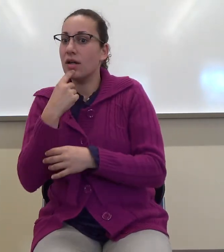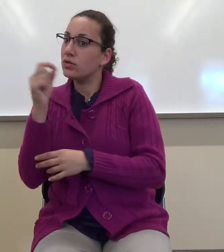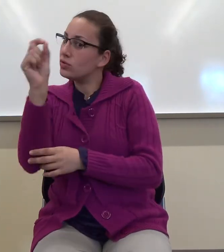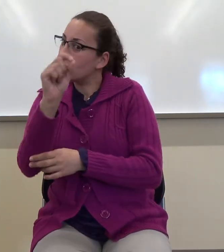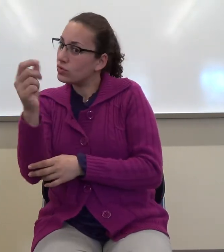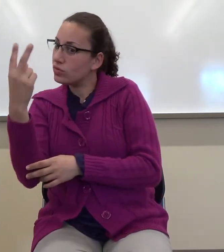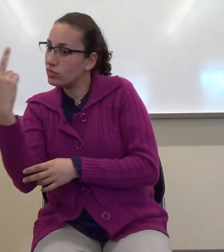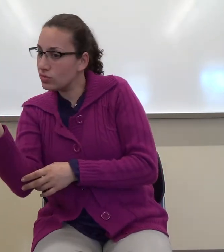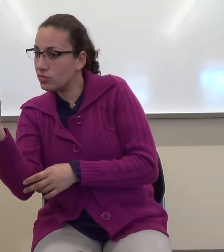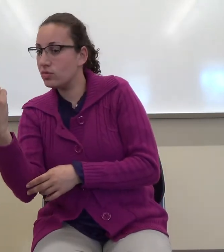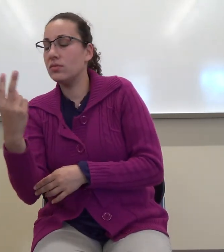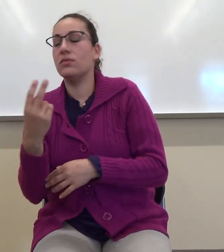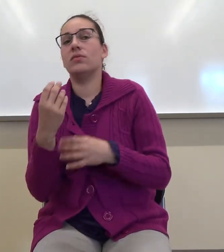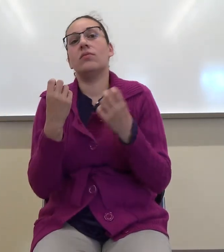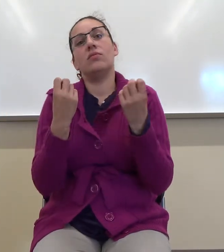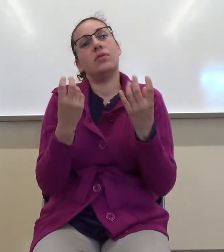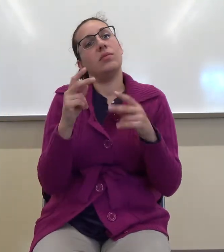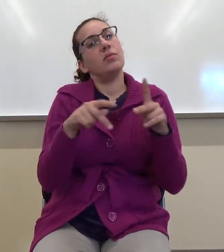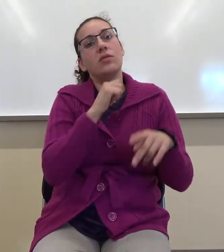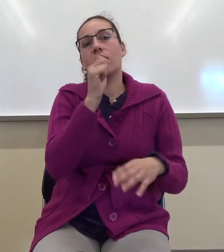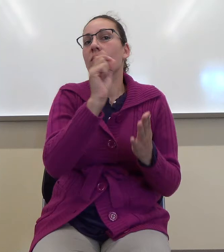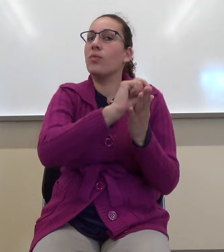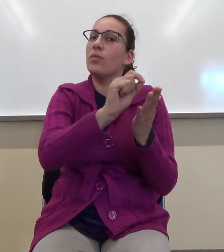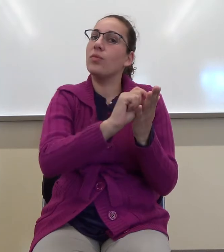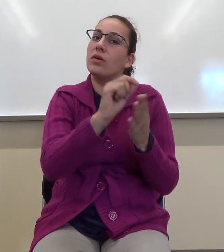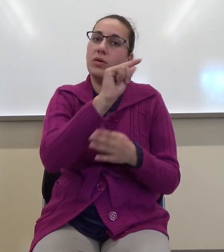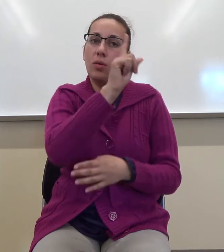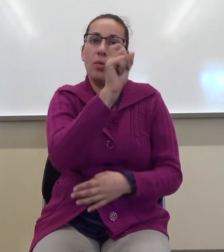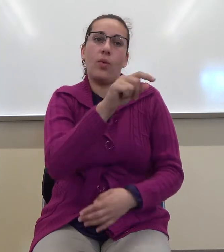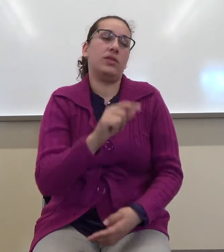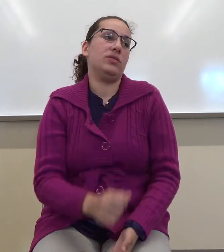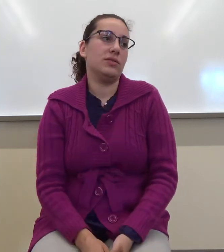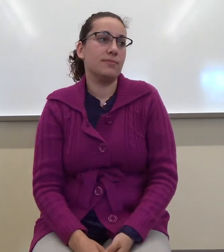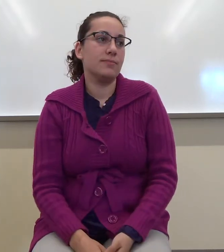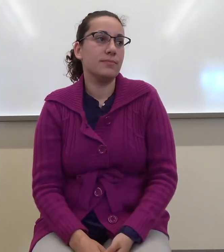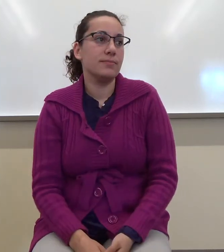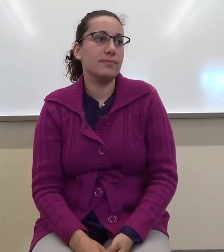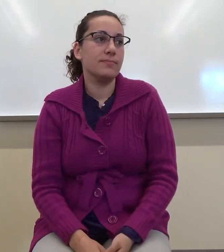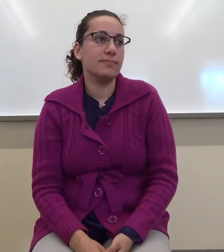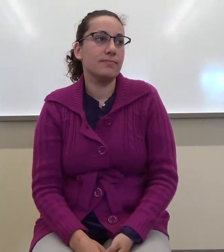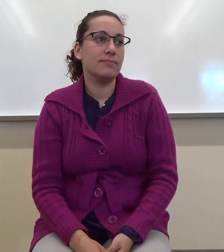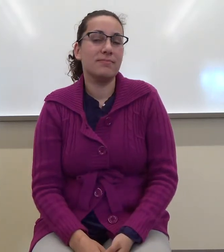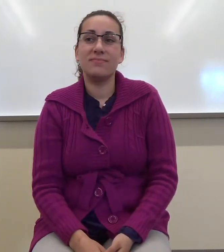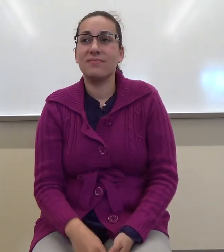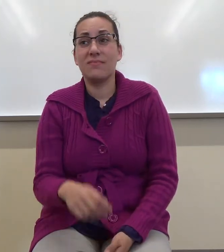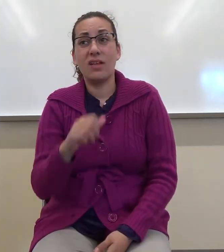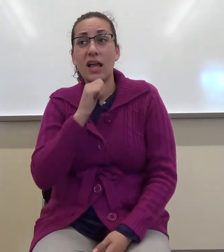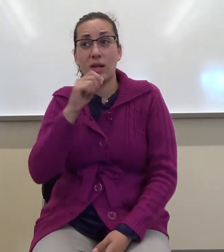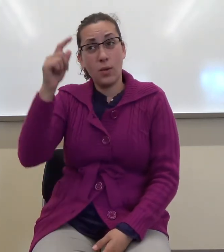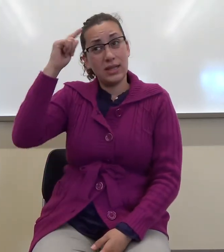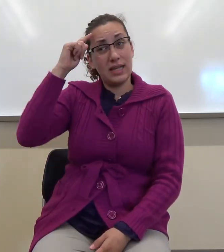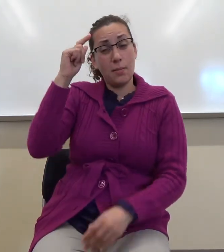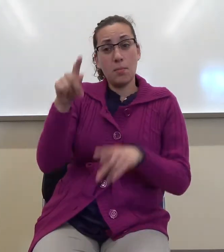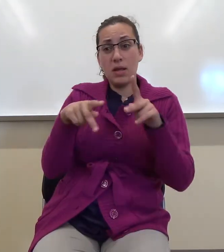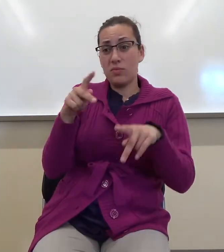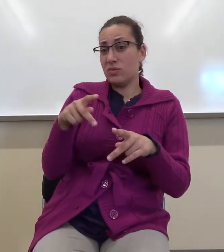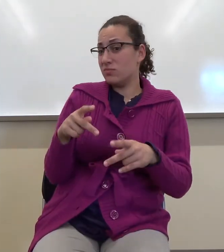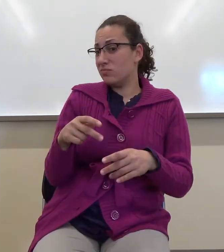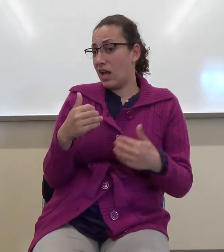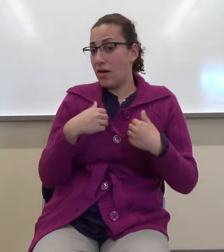the question, so you got marked off for that. So I don't think people are actually having trouble finding supporting details at this point. I